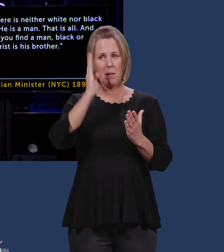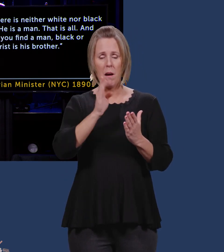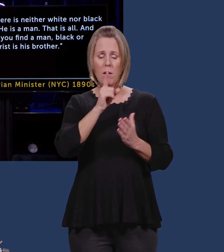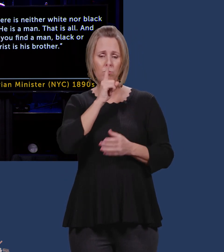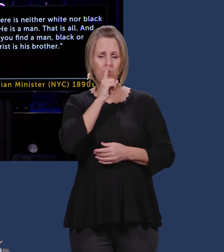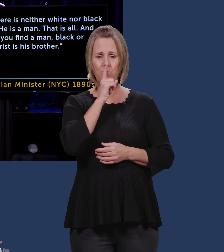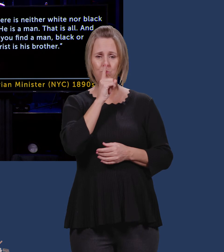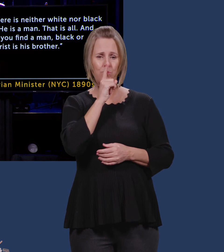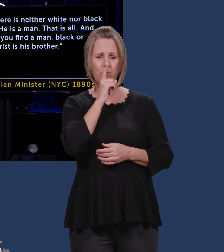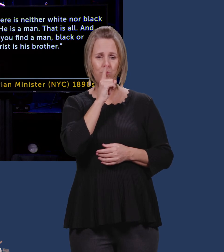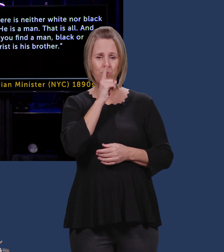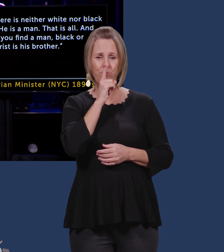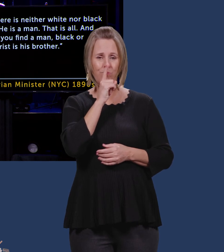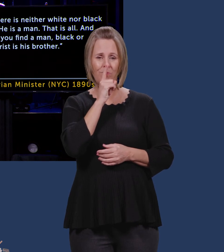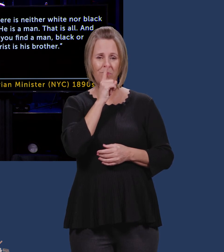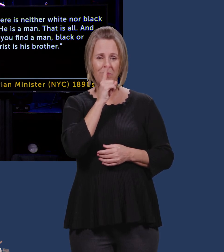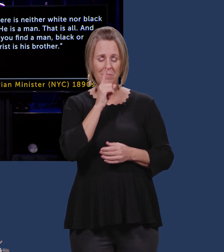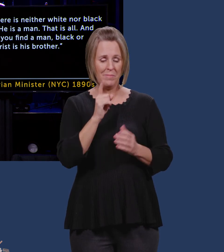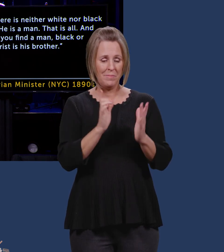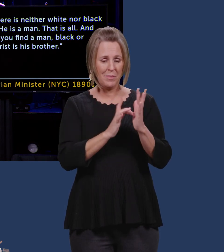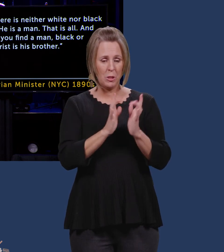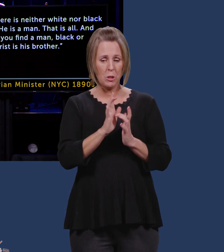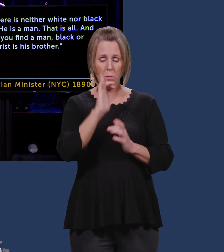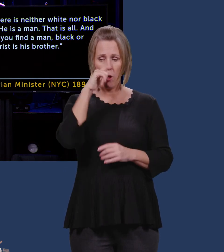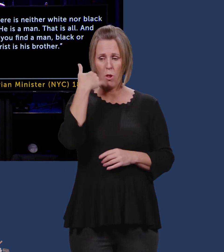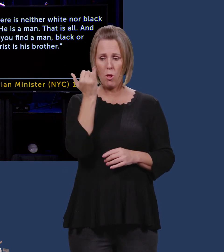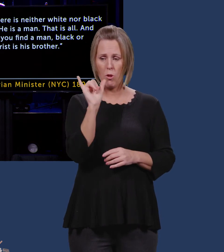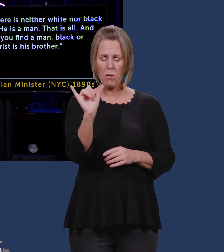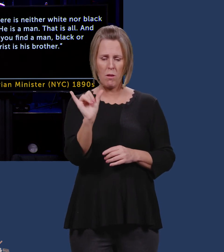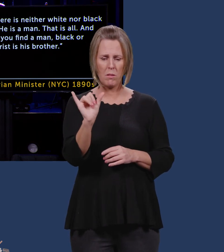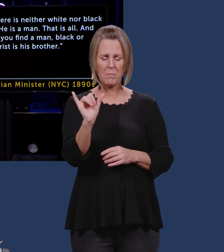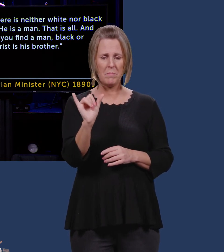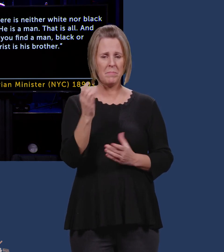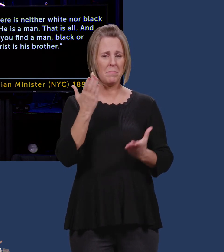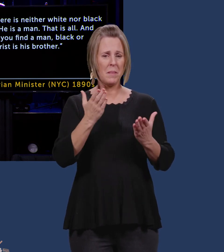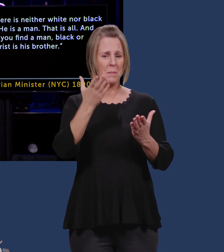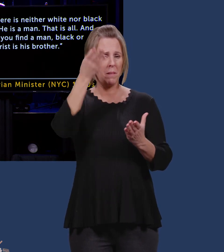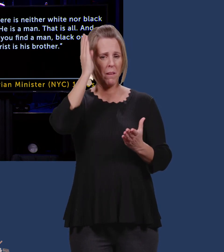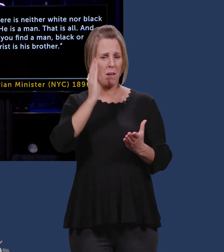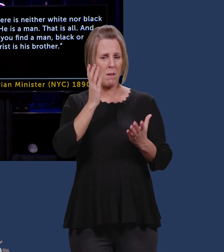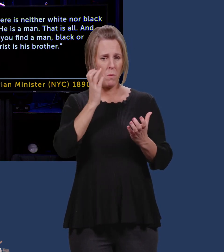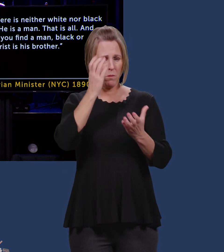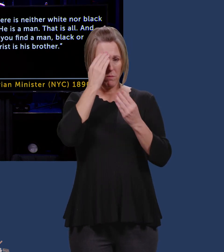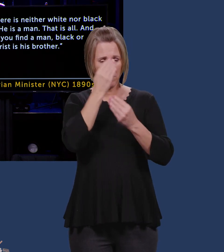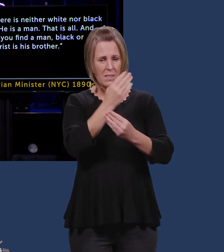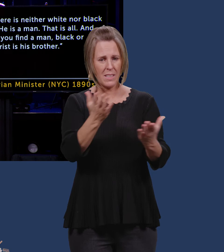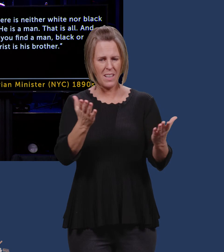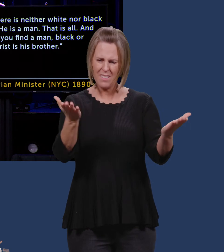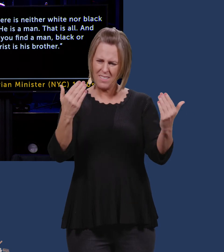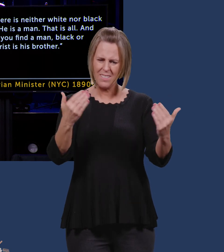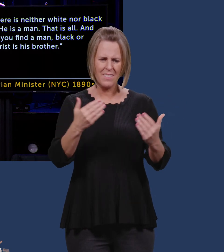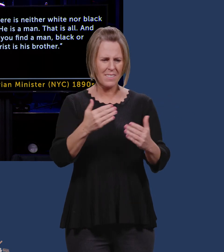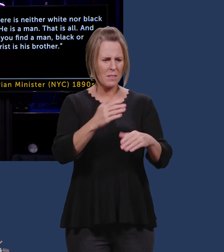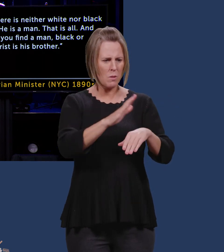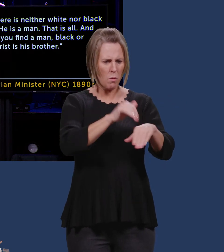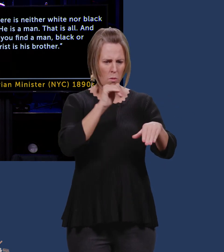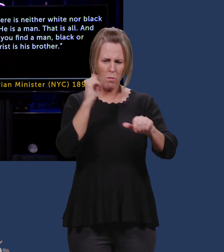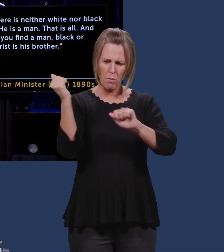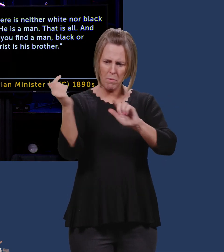plan to say that God is calling a people from everywhere.